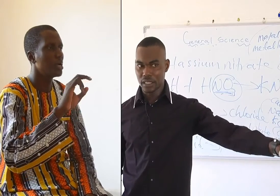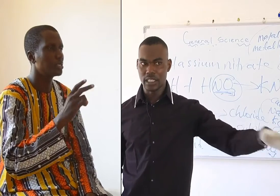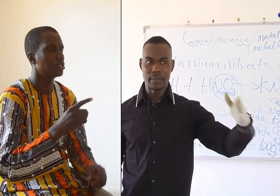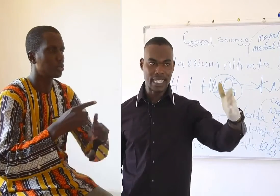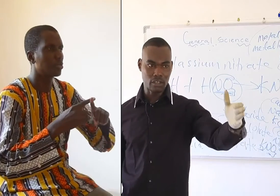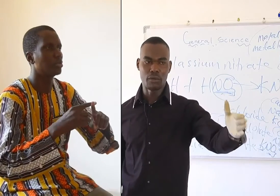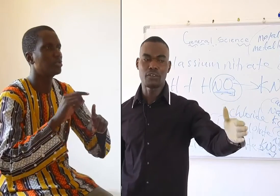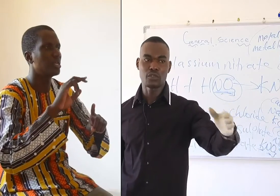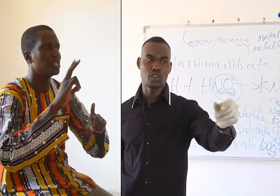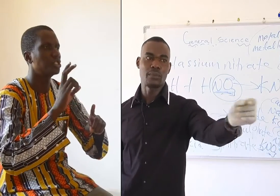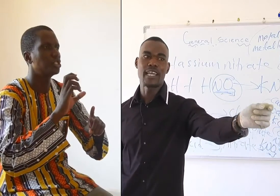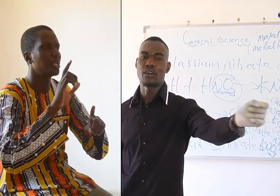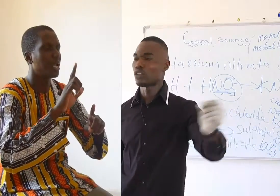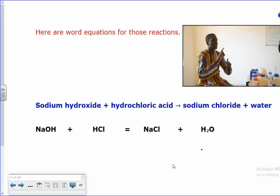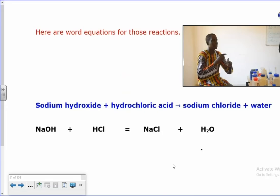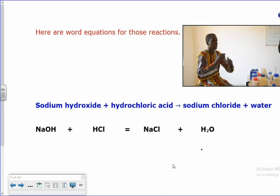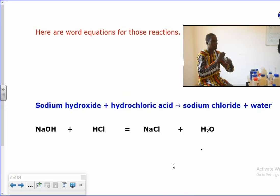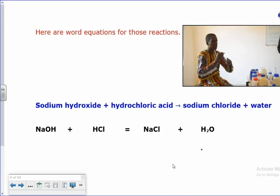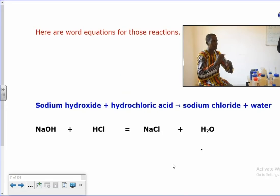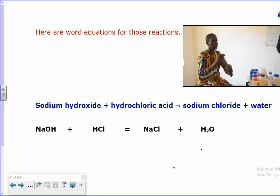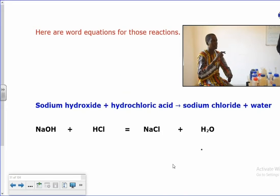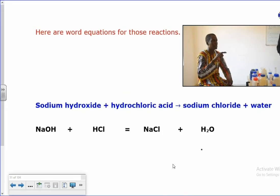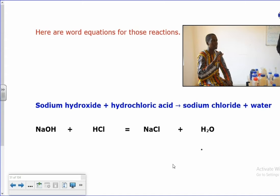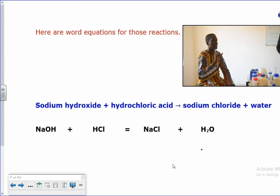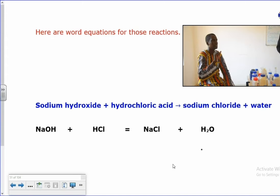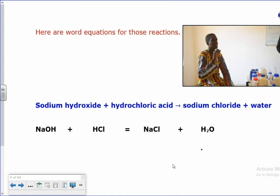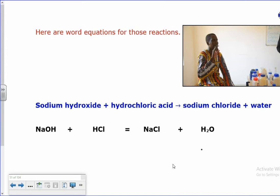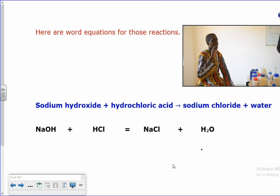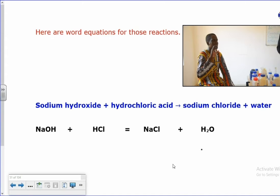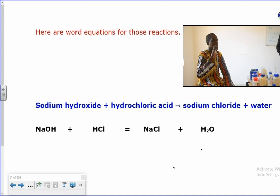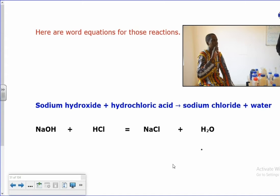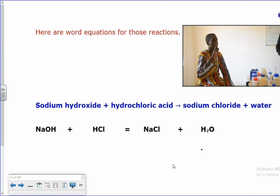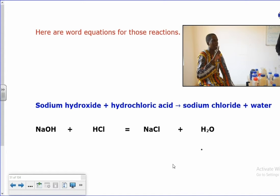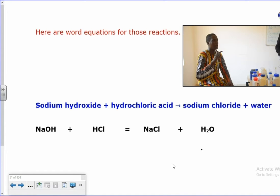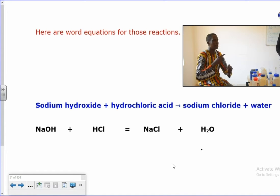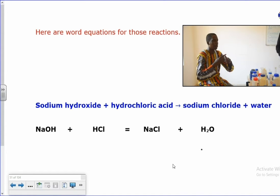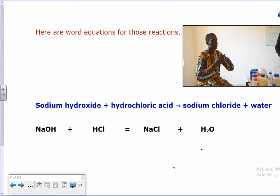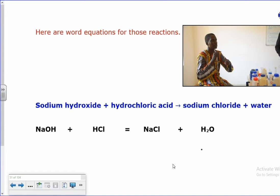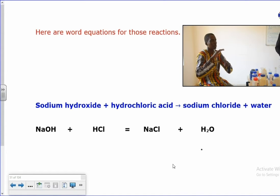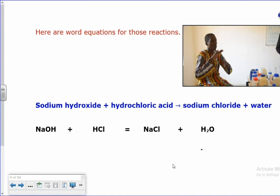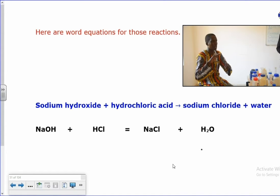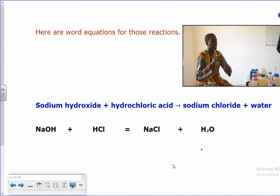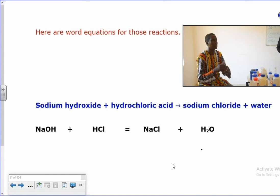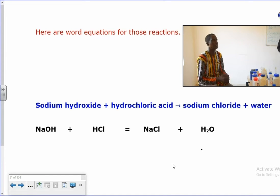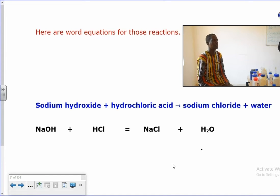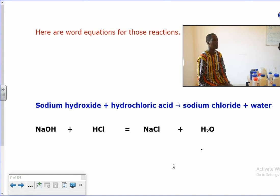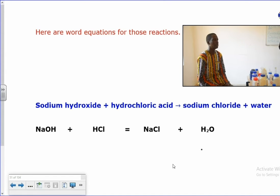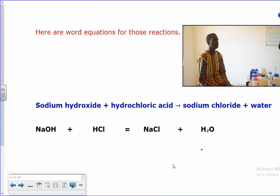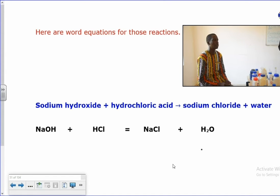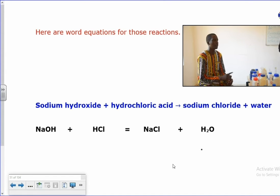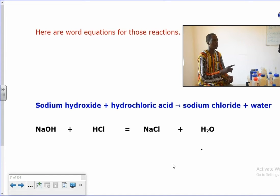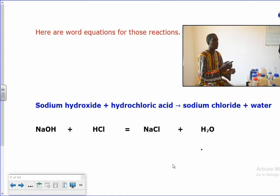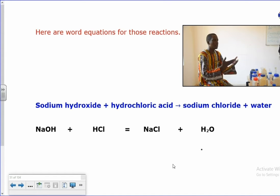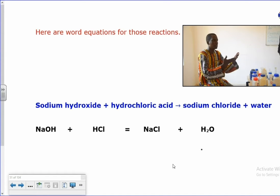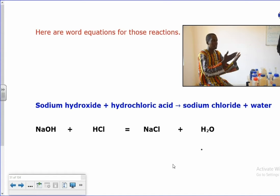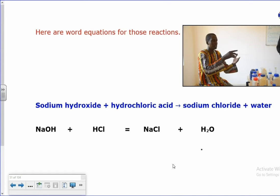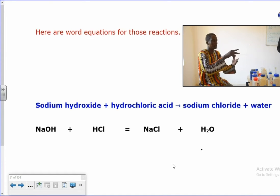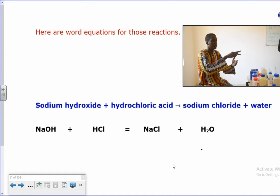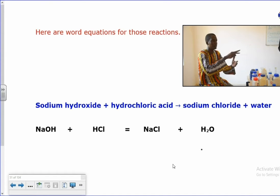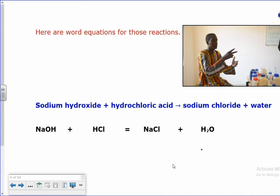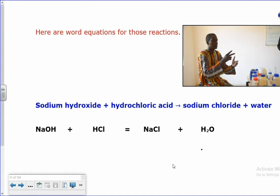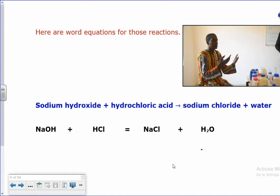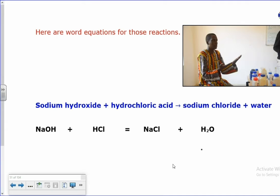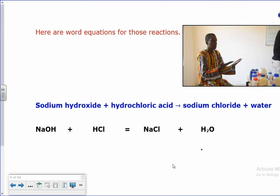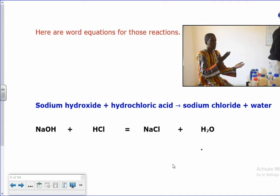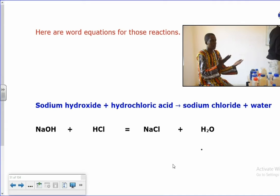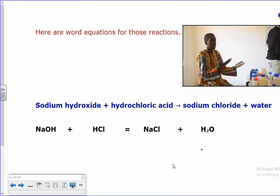NaOH, the metal comes from sodium hydroxide. That's the sodium now. Combined with hydrochloric acid, so the name should be sodium chloride.